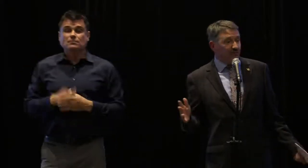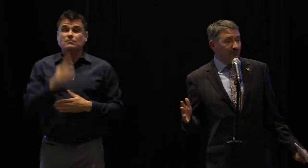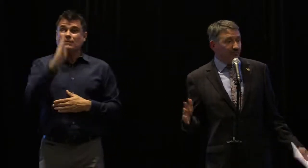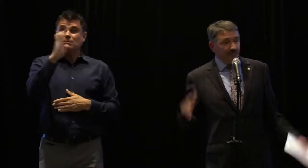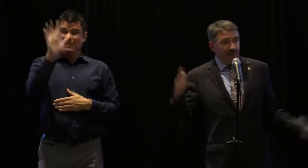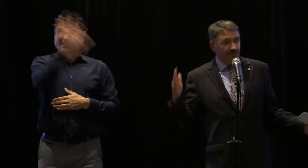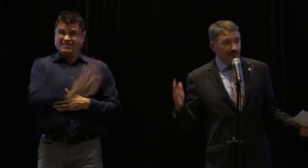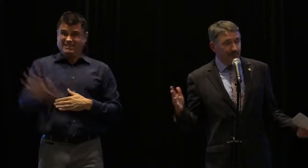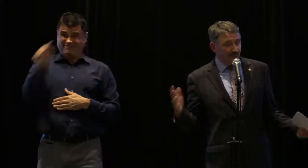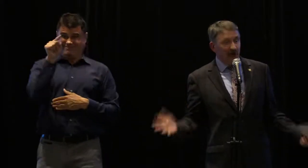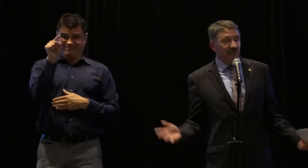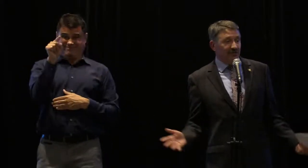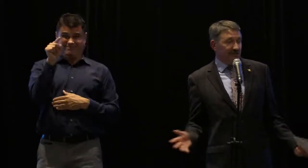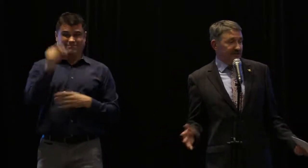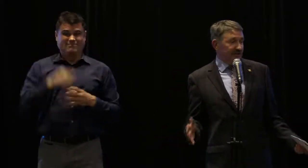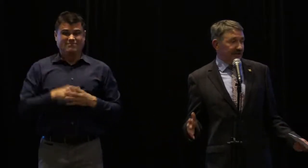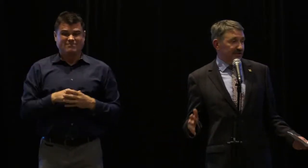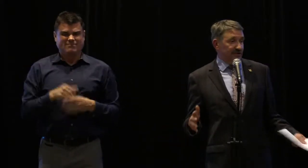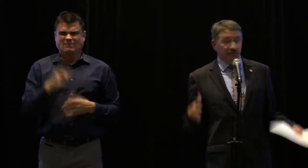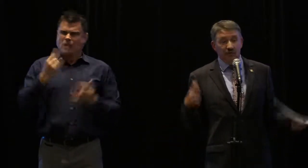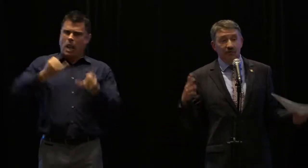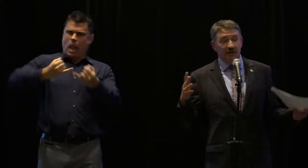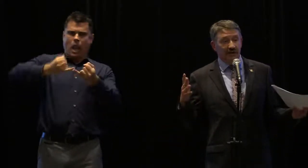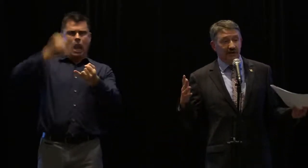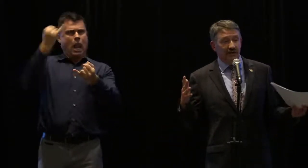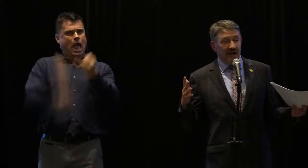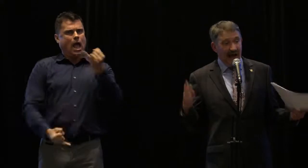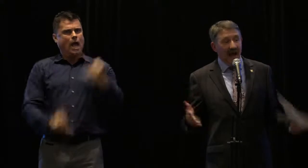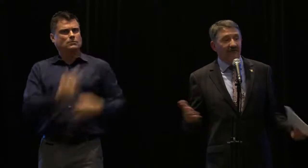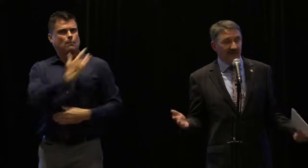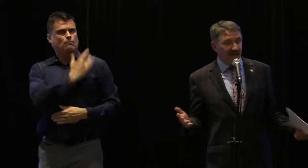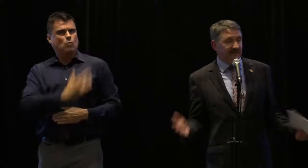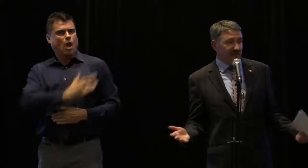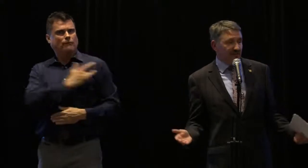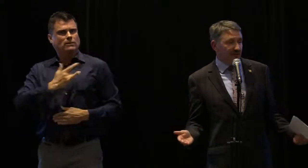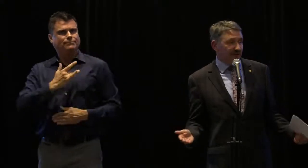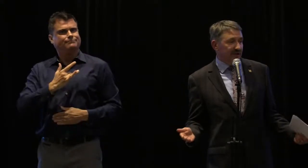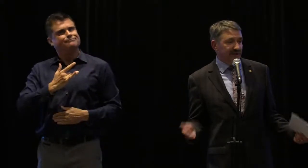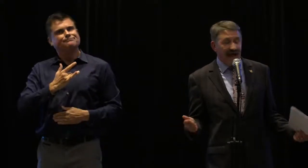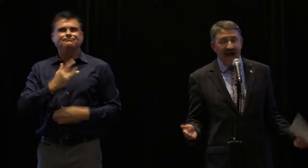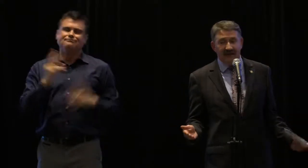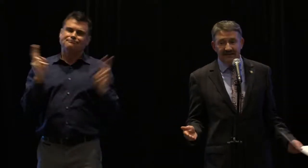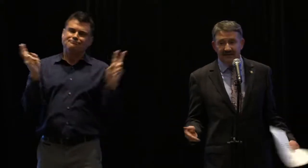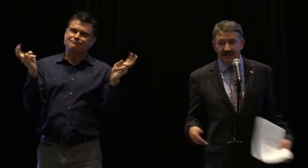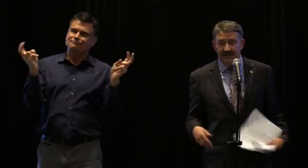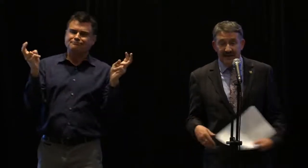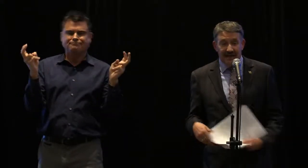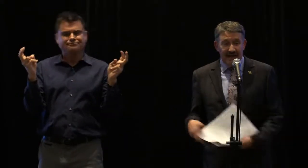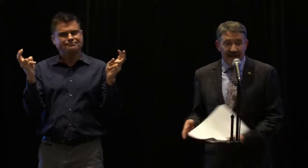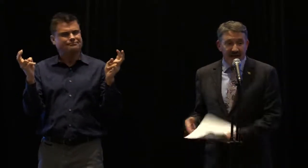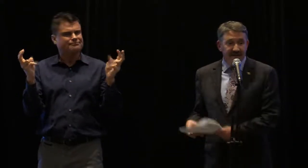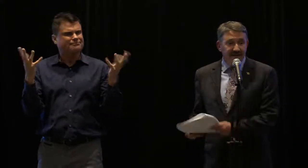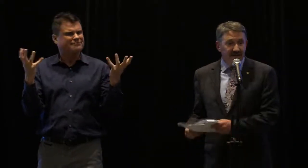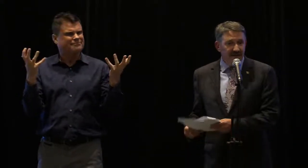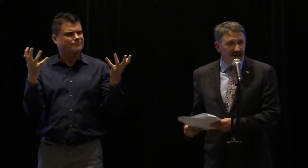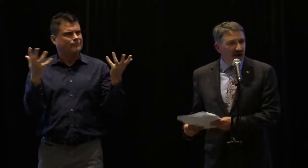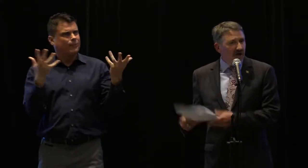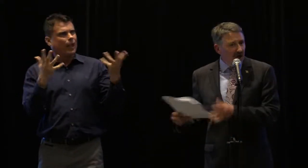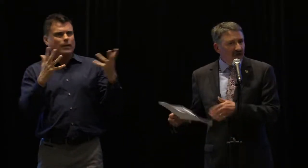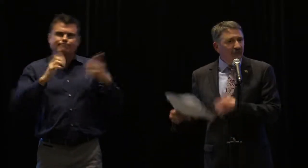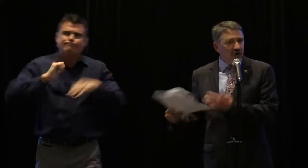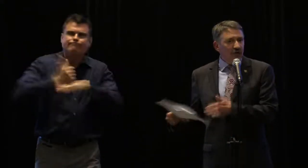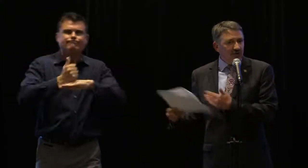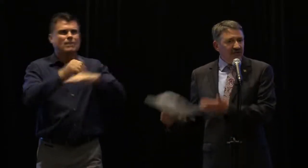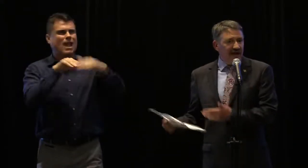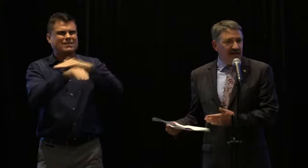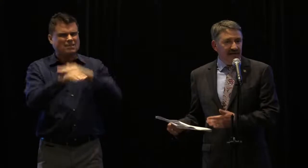last provinces to have an Accessibility Act. And a